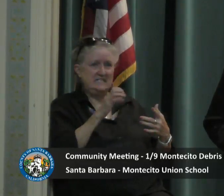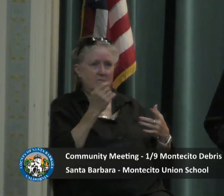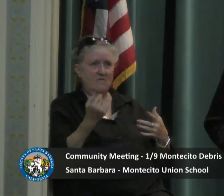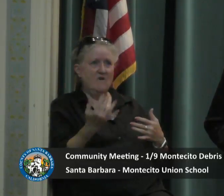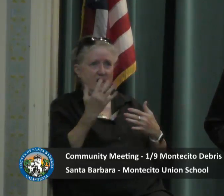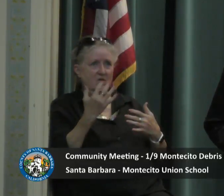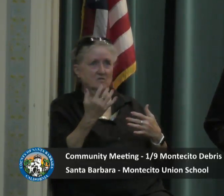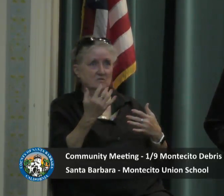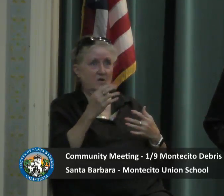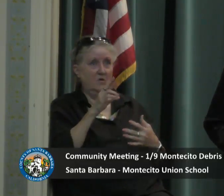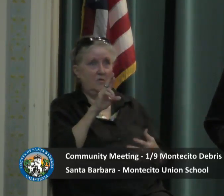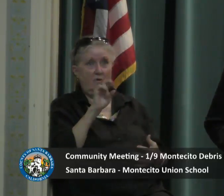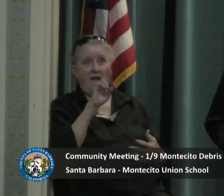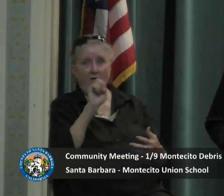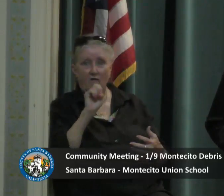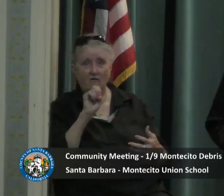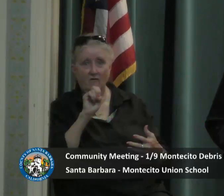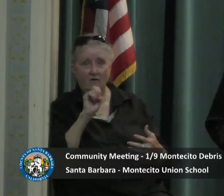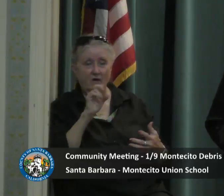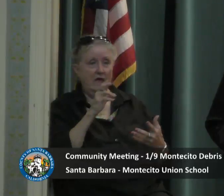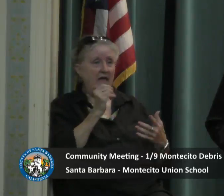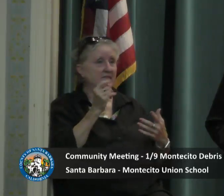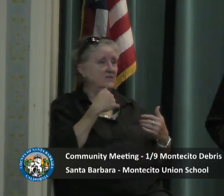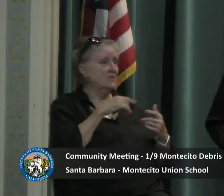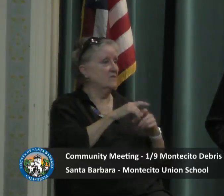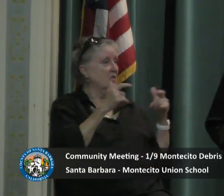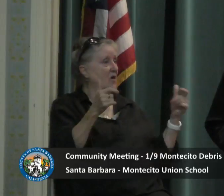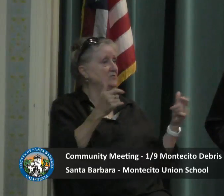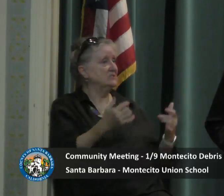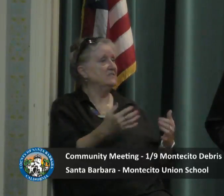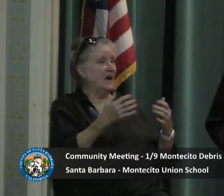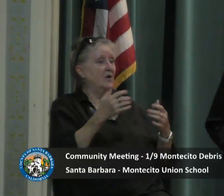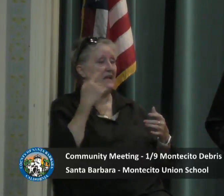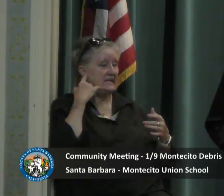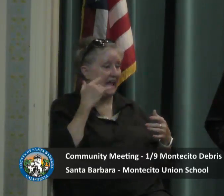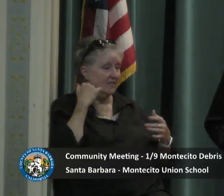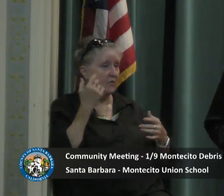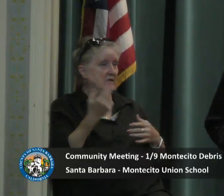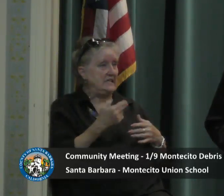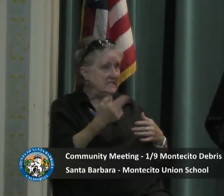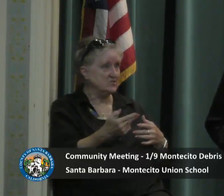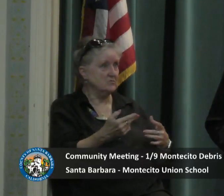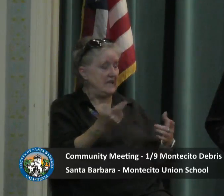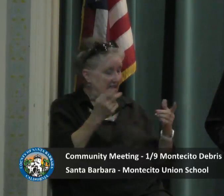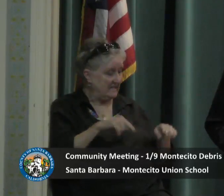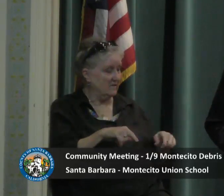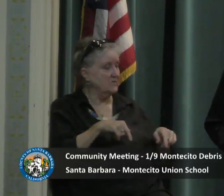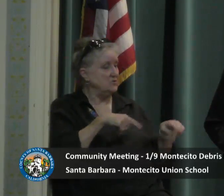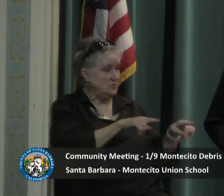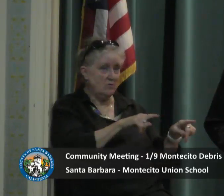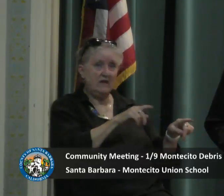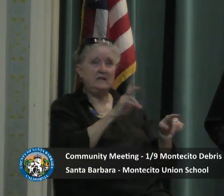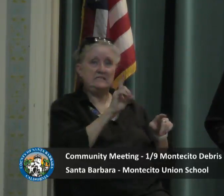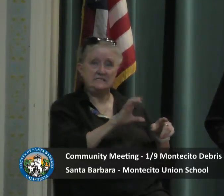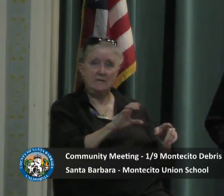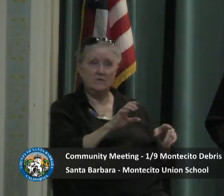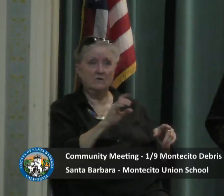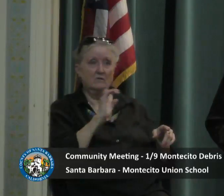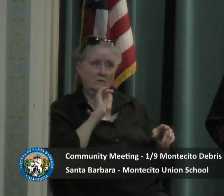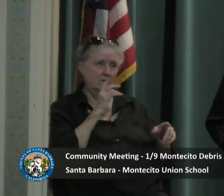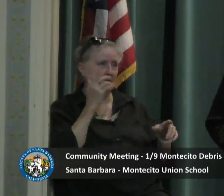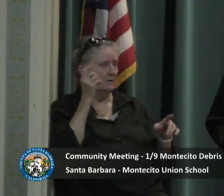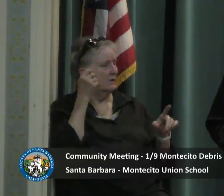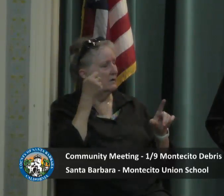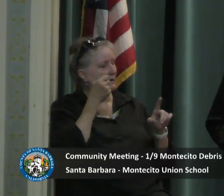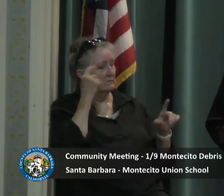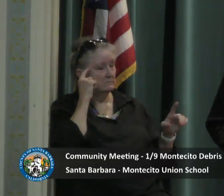are rare, and then to have the largest fire in California's history occur in December really stunned